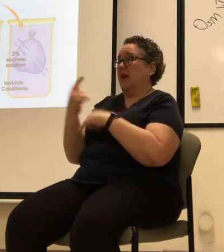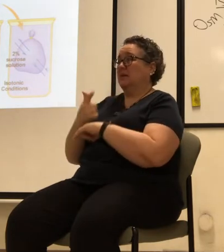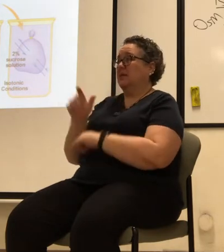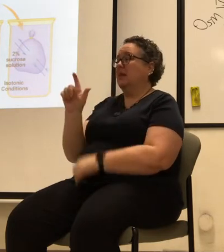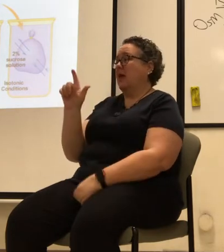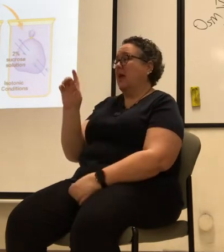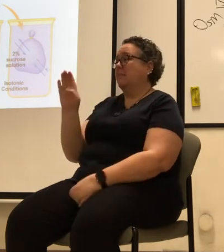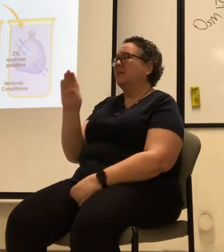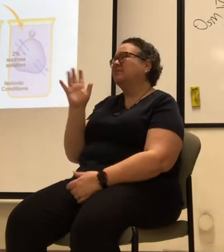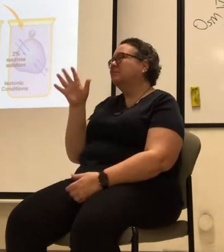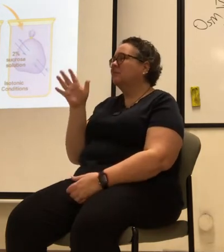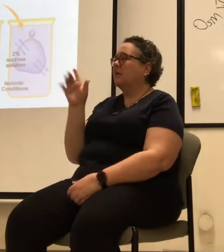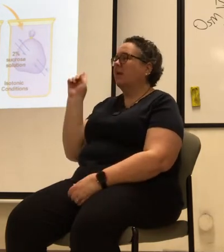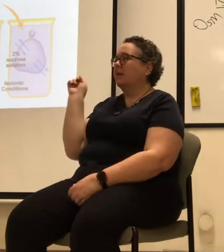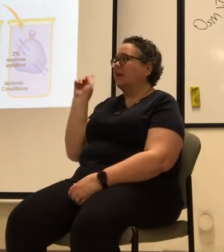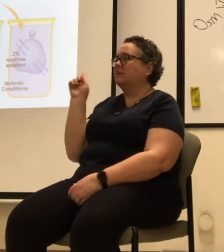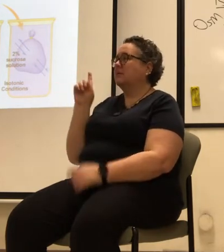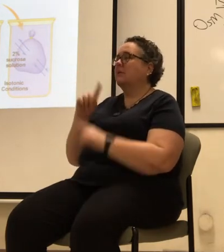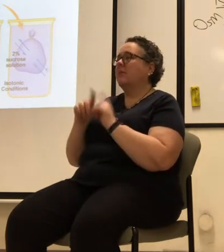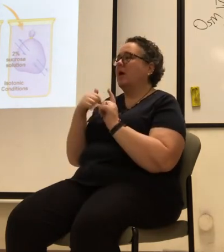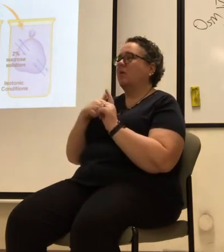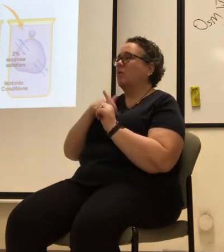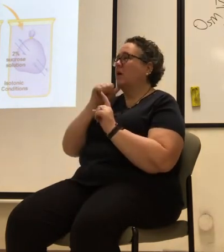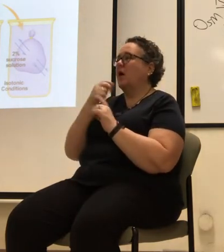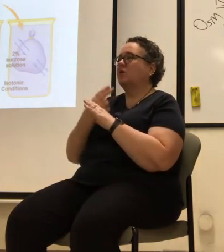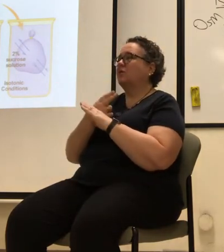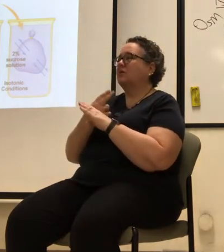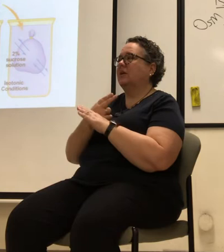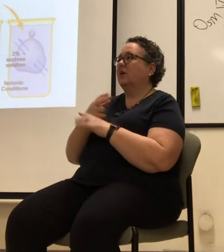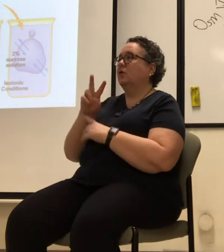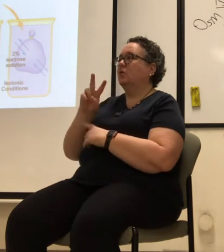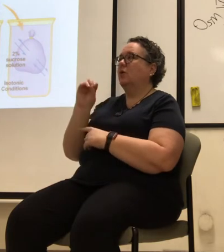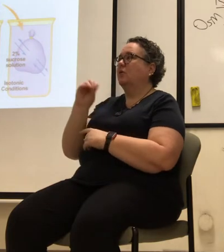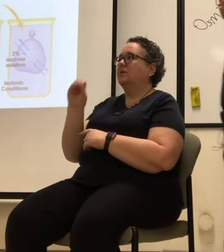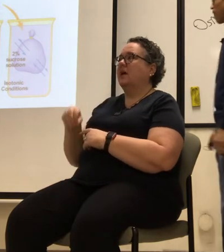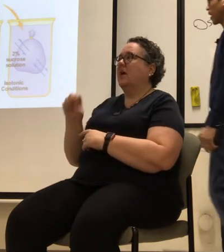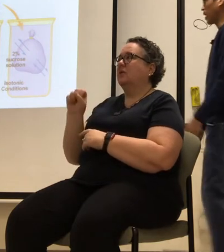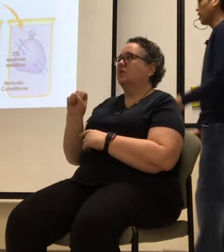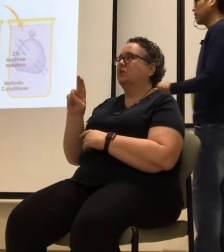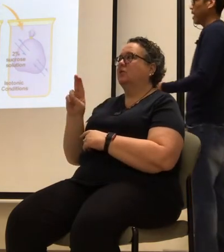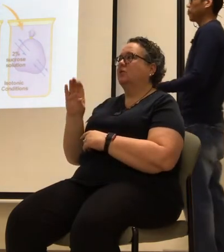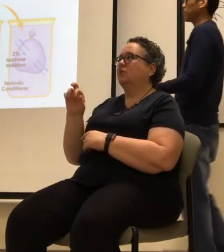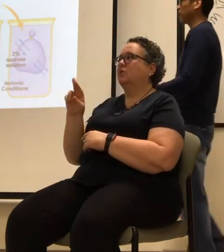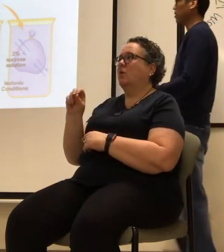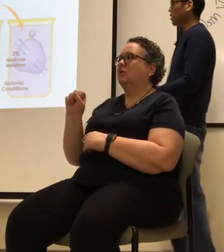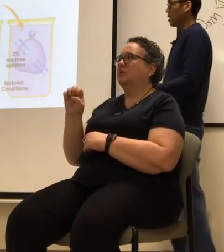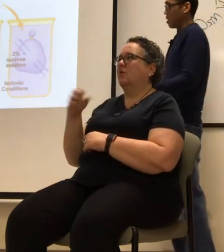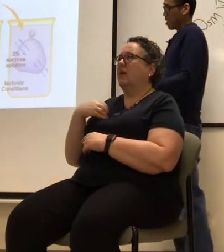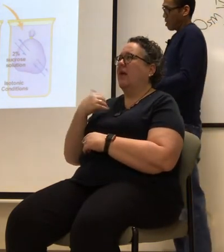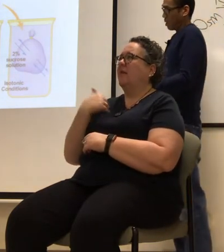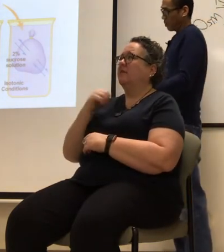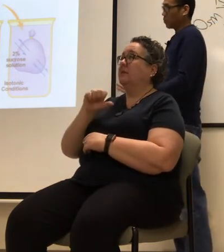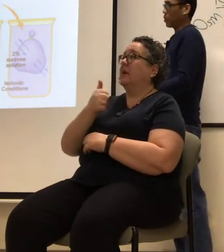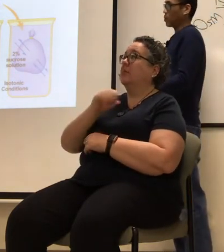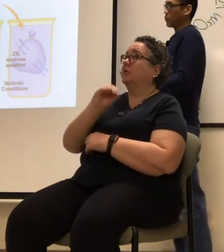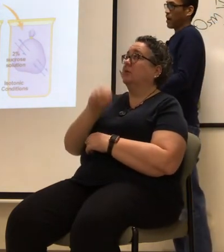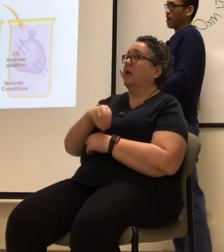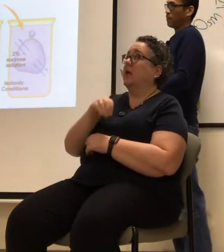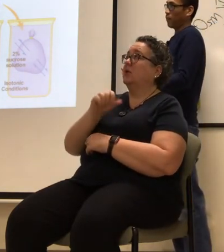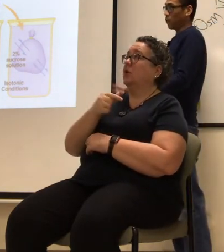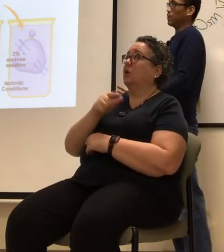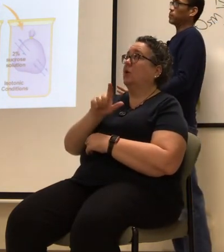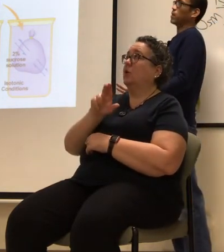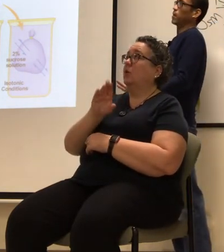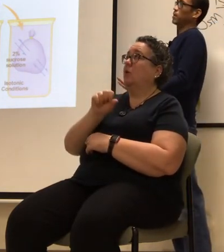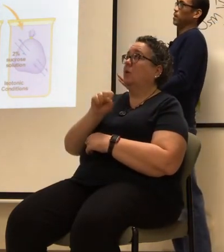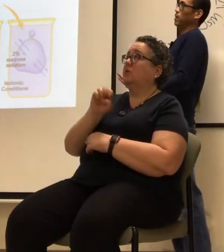doing. Except we're not using 2% sucrose. We have like 10% glucose. We